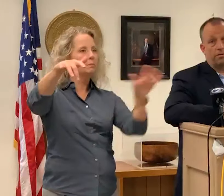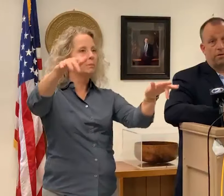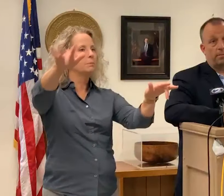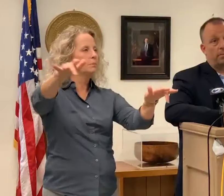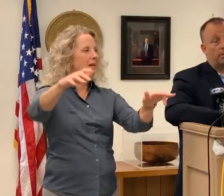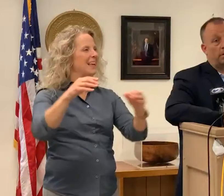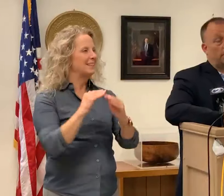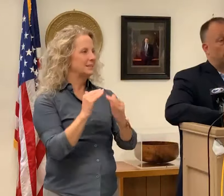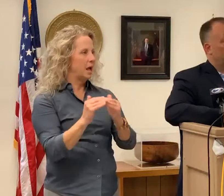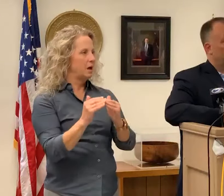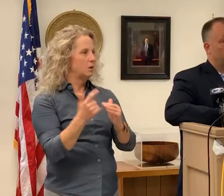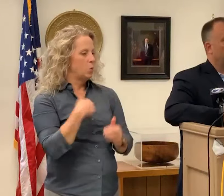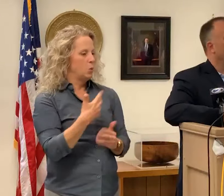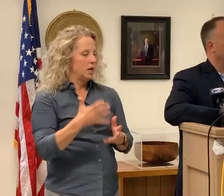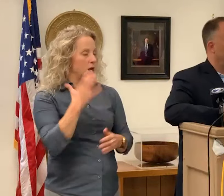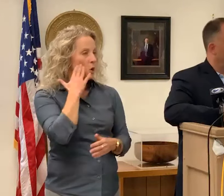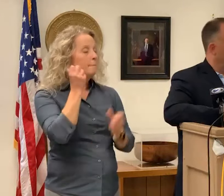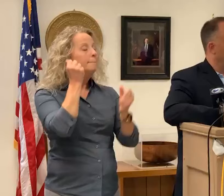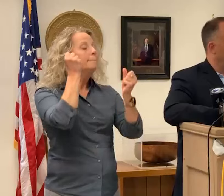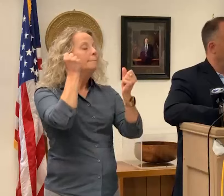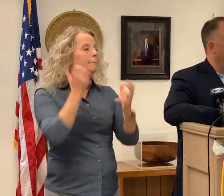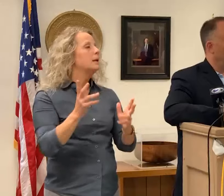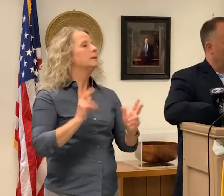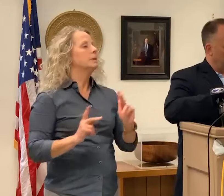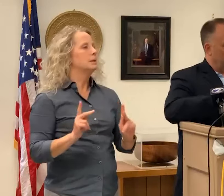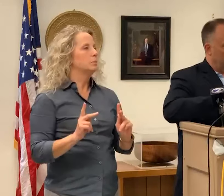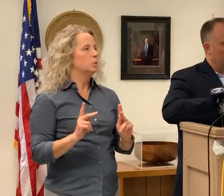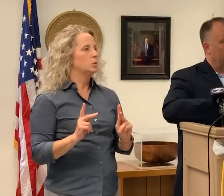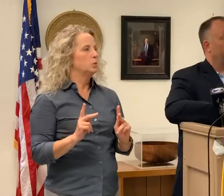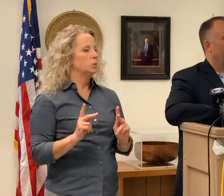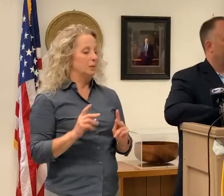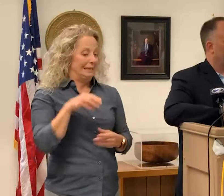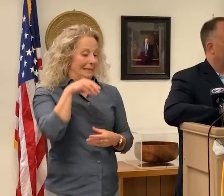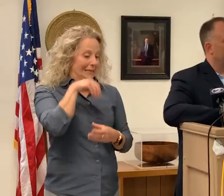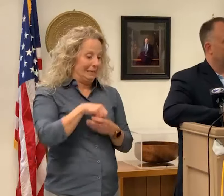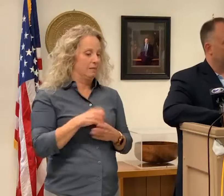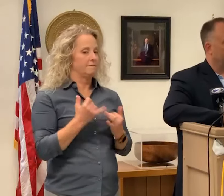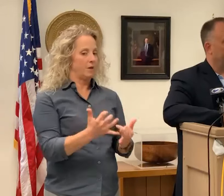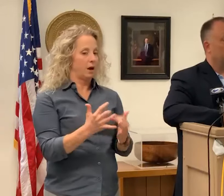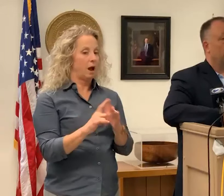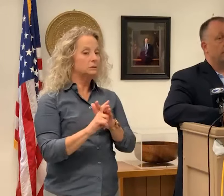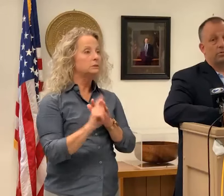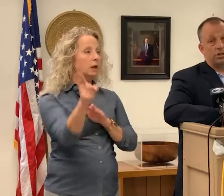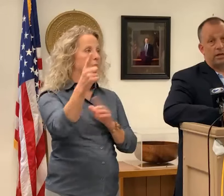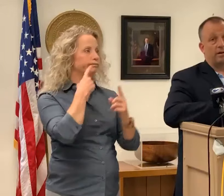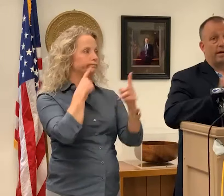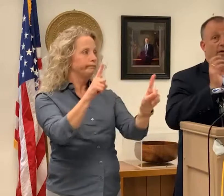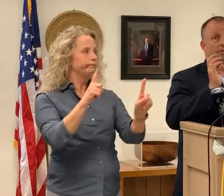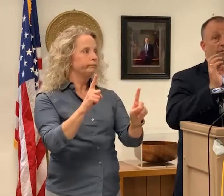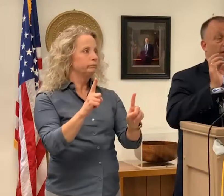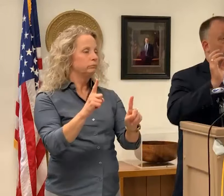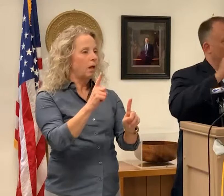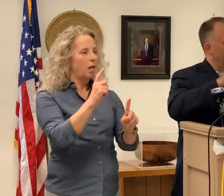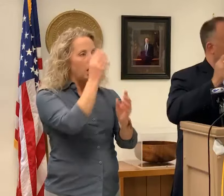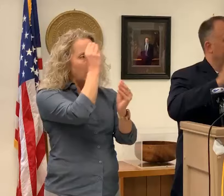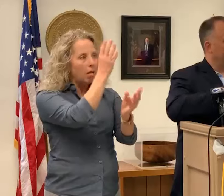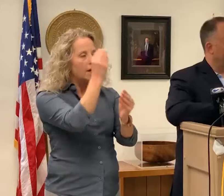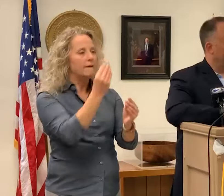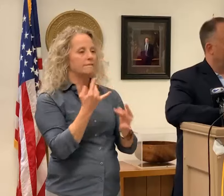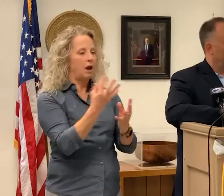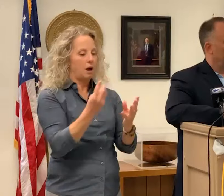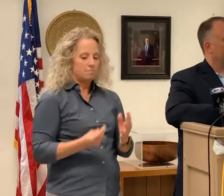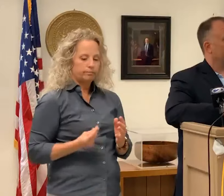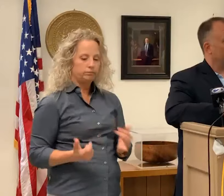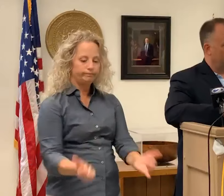as we know from the many people who were in the fire who did escape, they were sharing how fire was